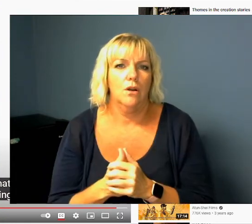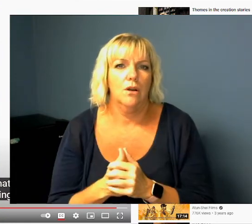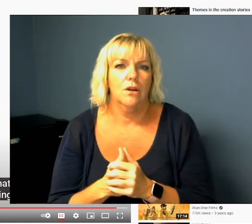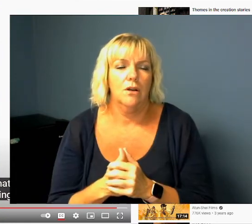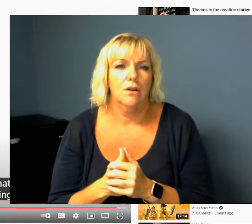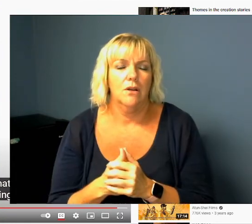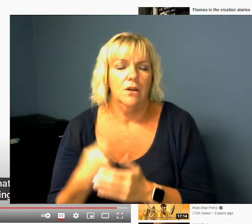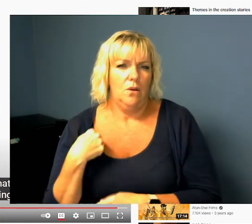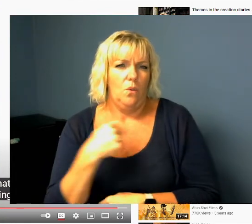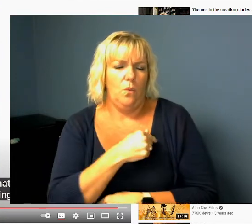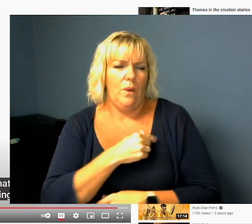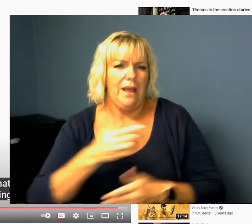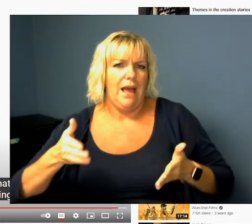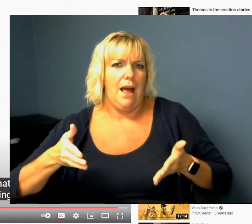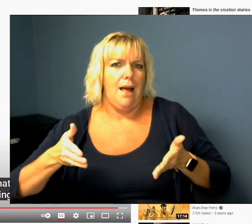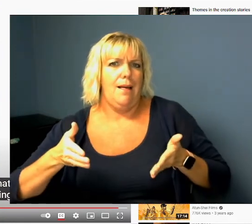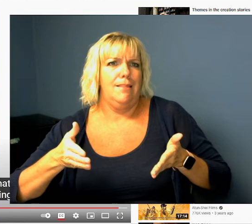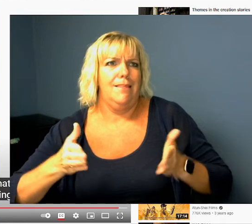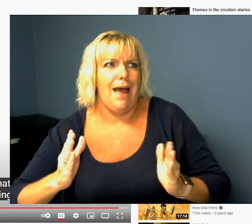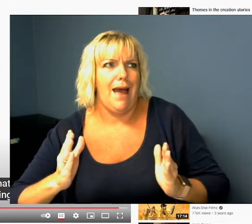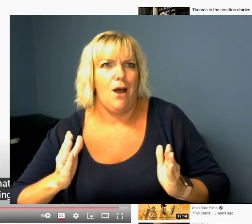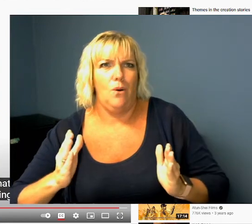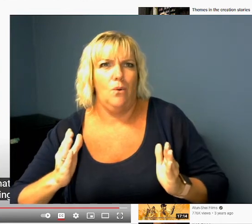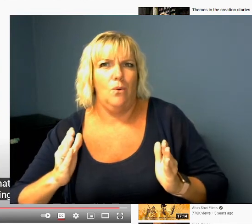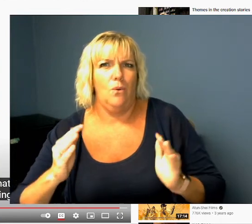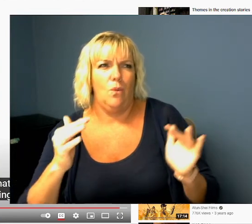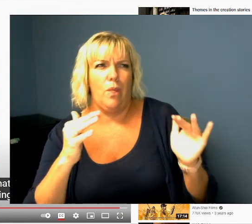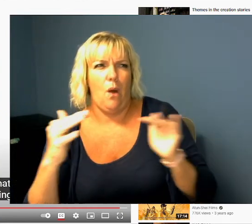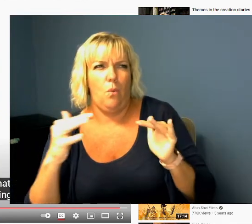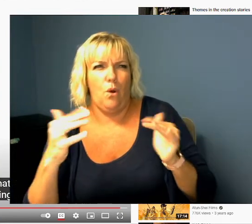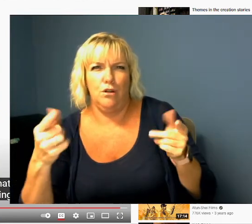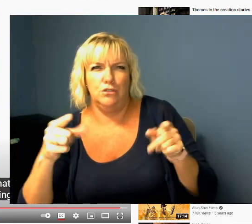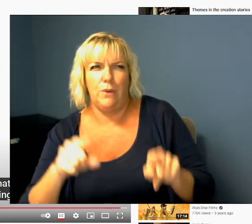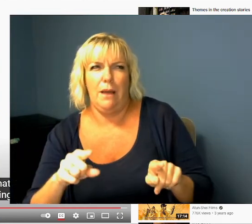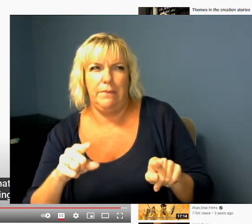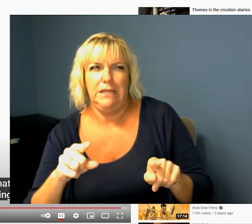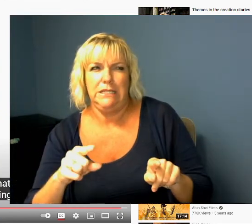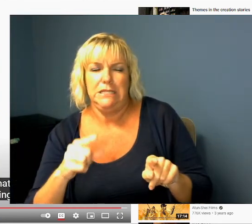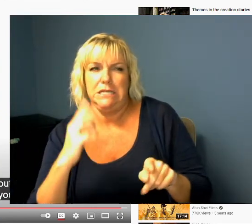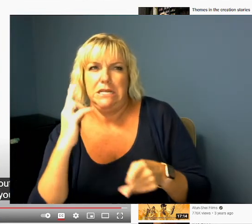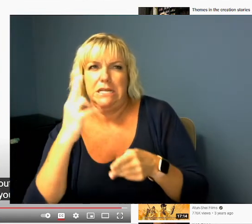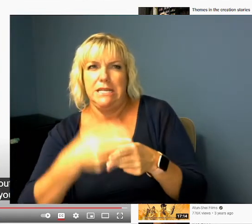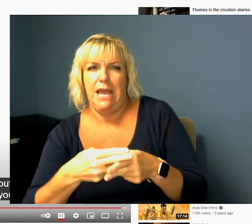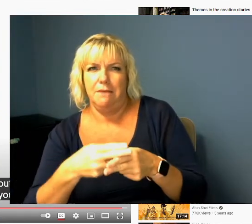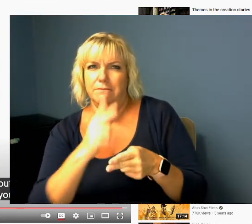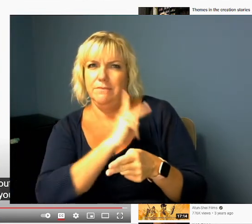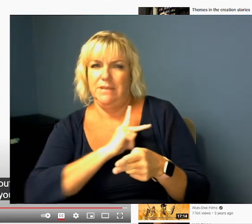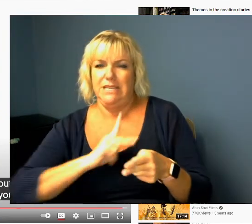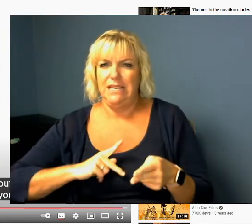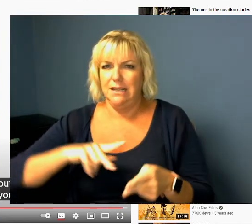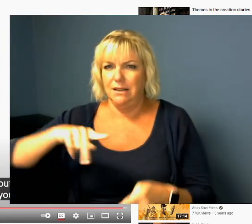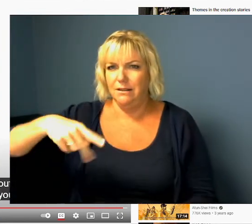allow in terms of like justifying that war itself, right? In terms of naming it King Philip's War.